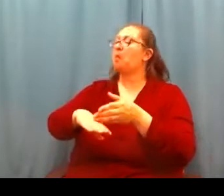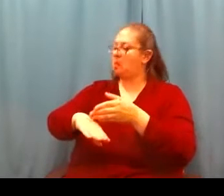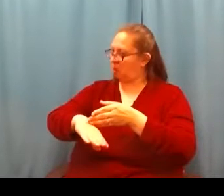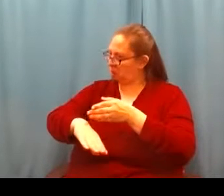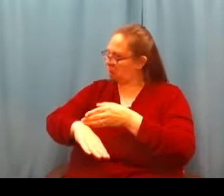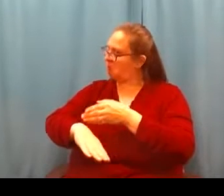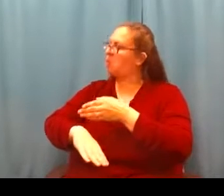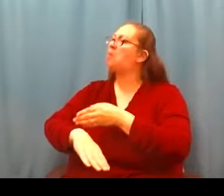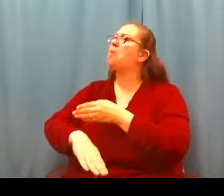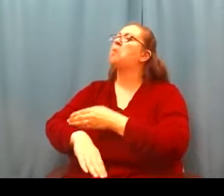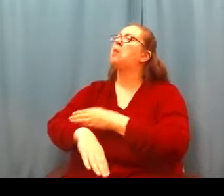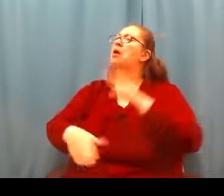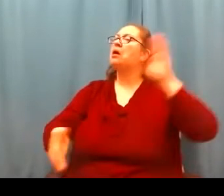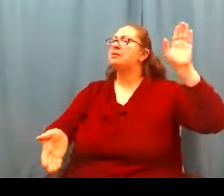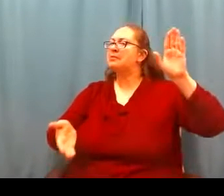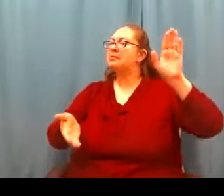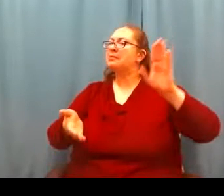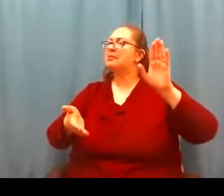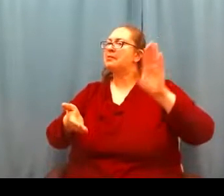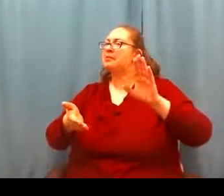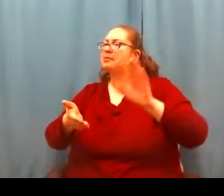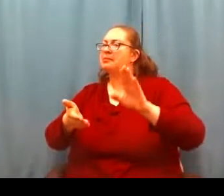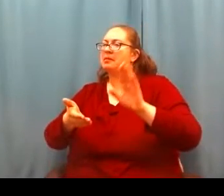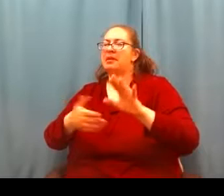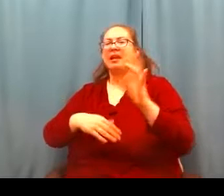rolling week 7-day averages.